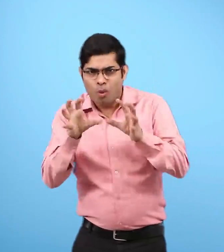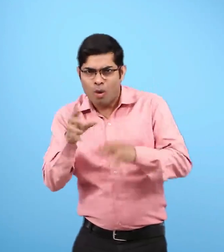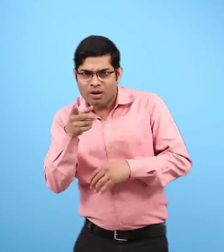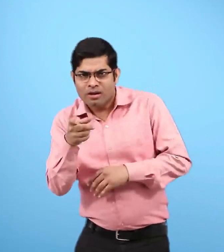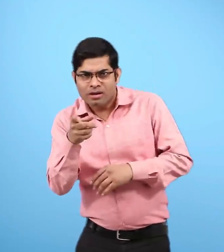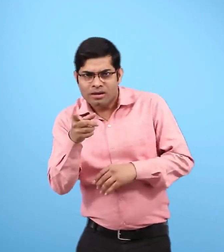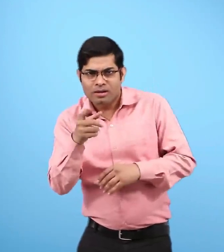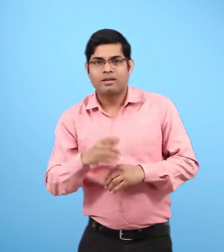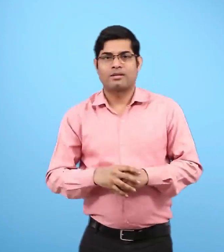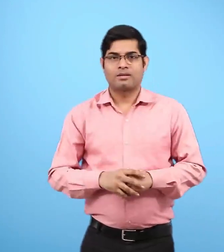dog.